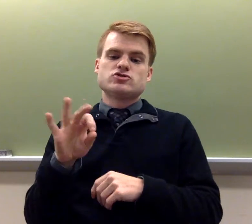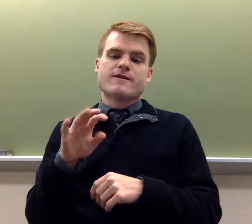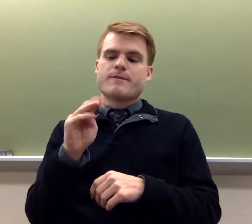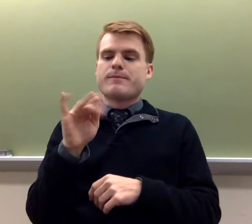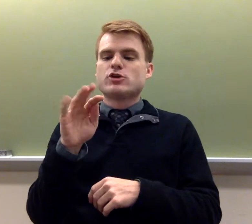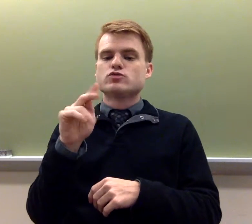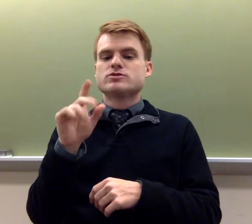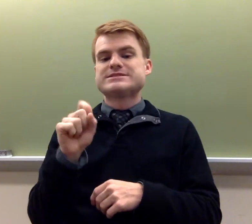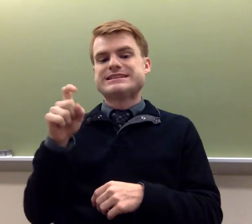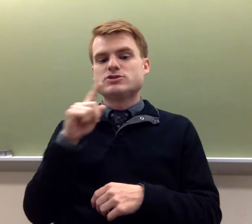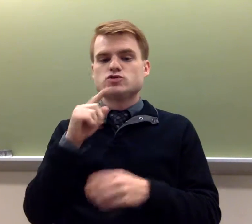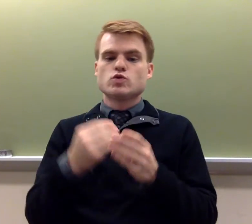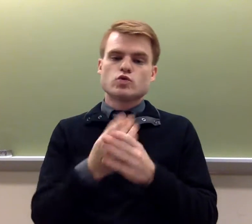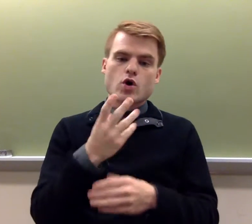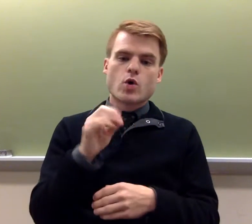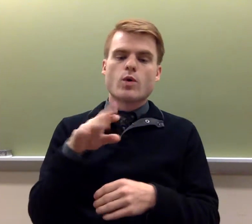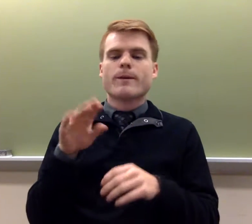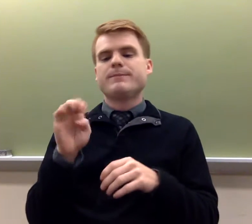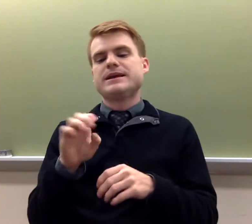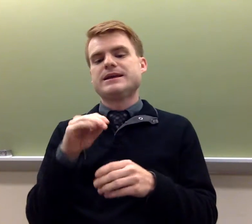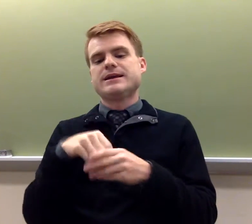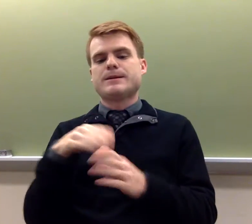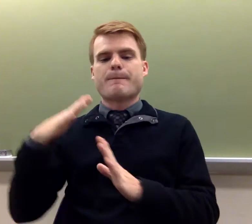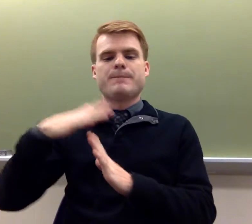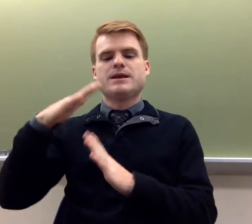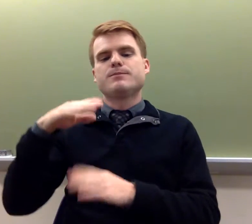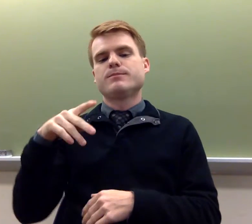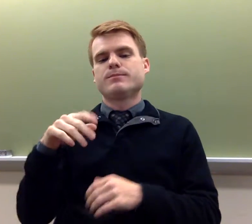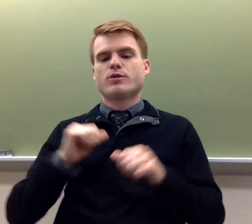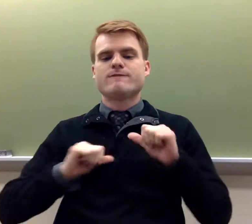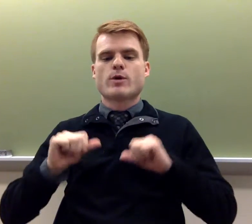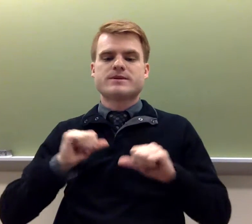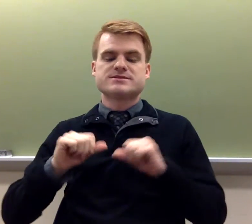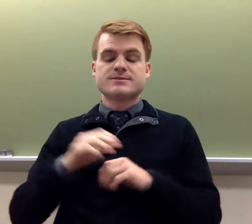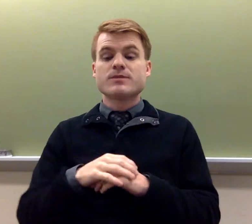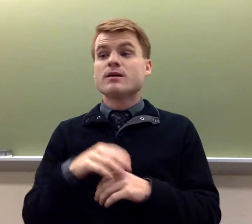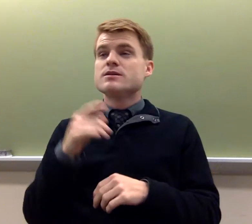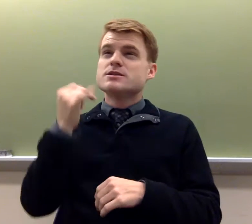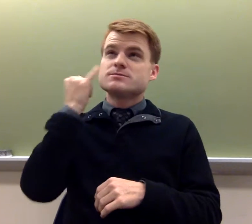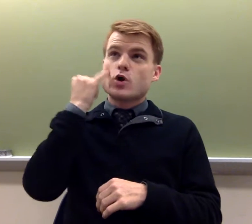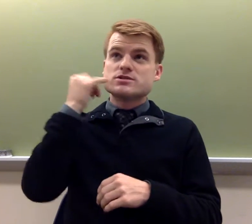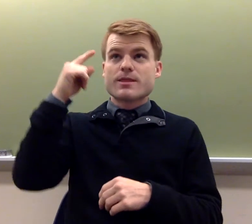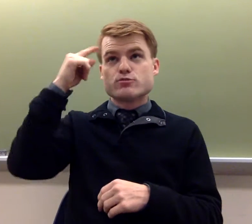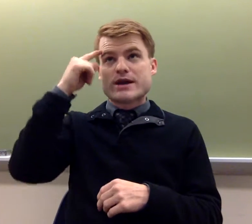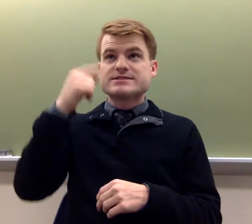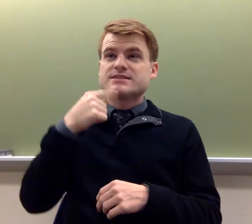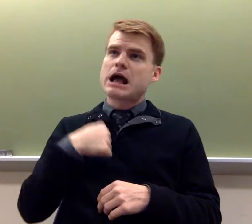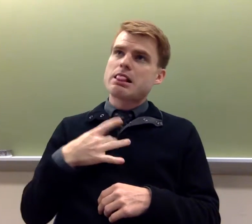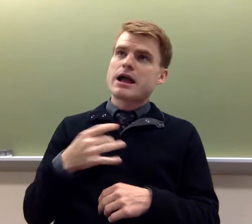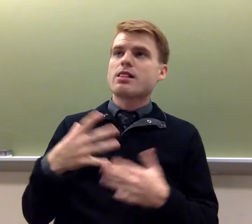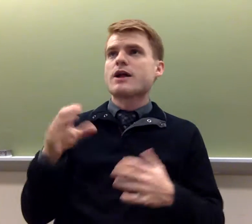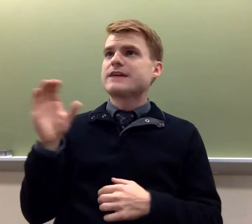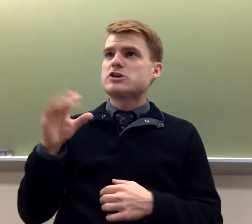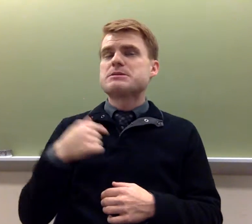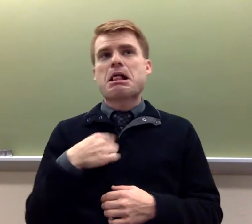it to grow or to be, in peak performance. So let's say the brain says, well, I like a lot of calcium and I like a little potassium,